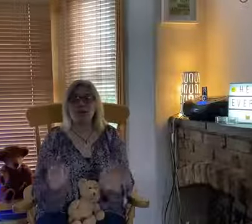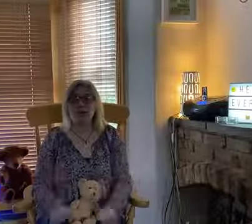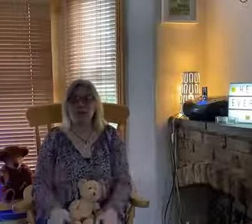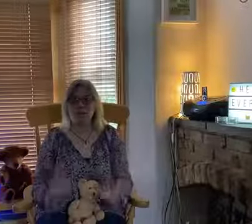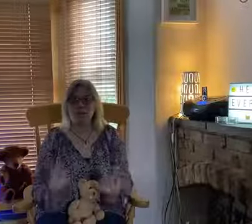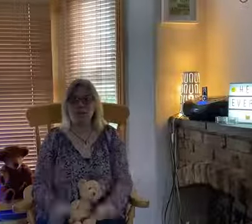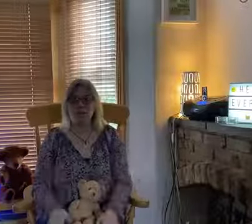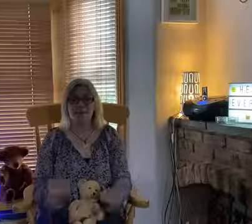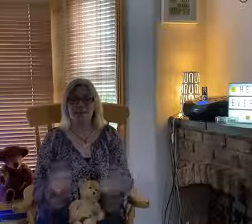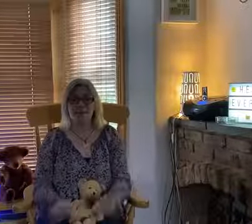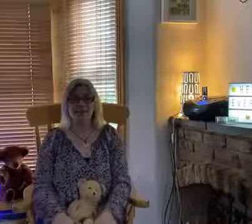lap.